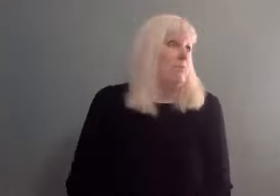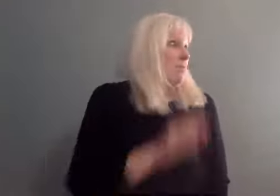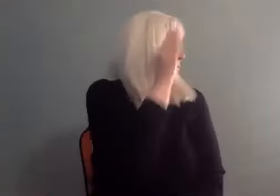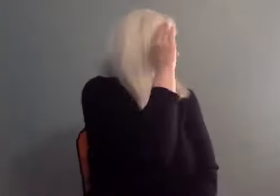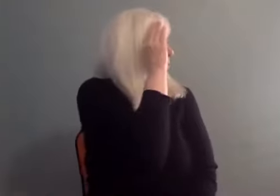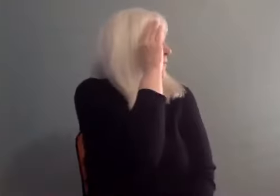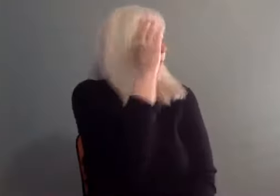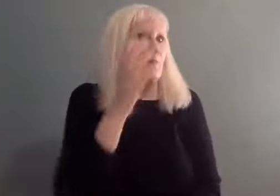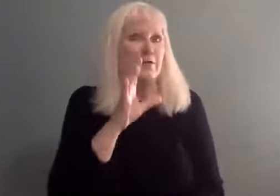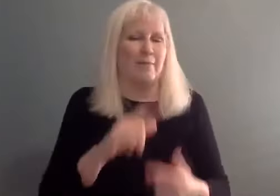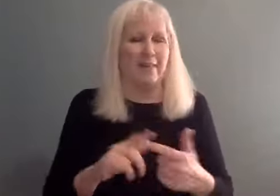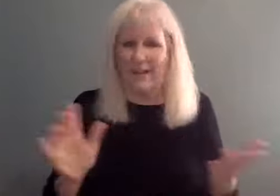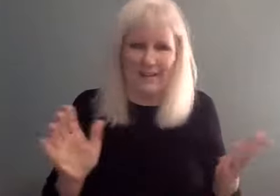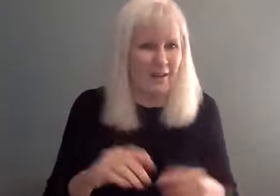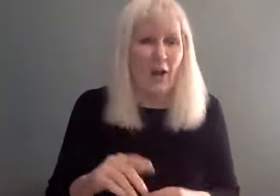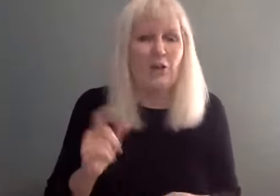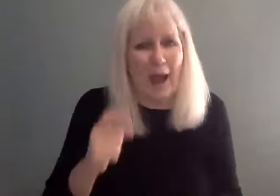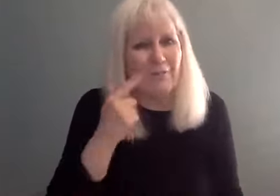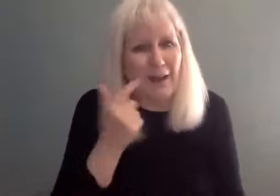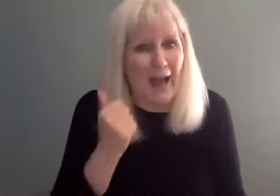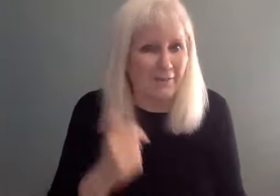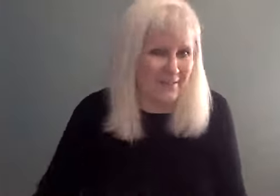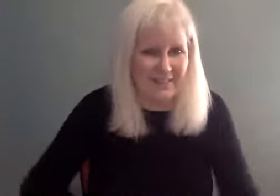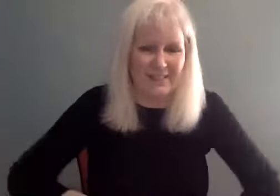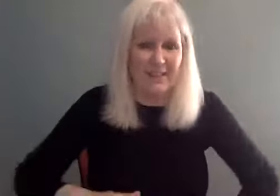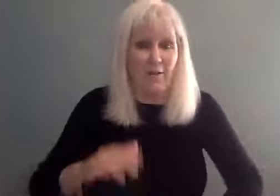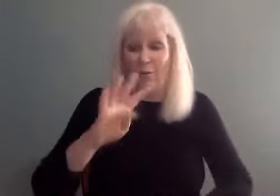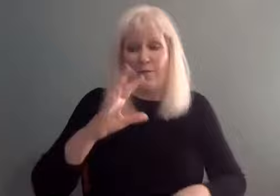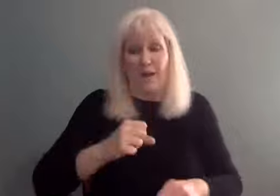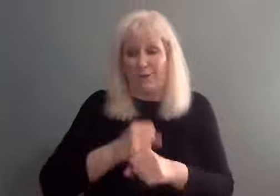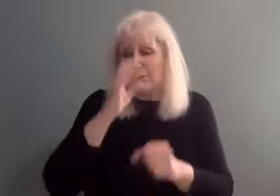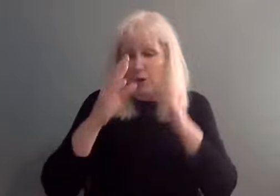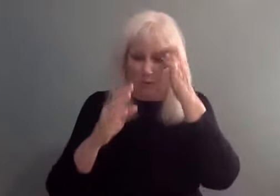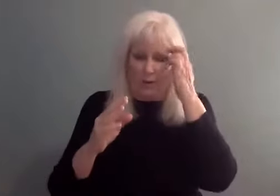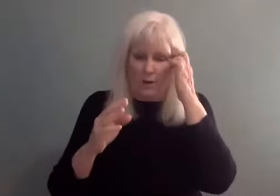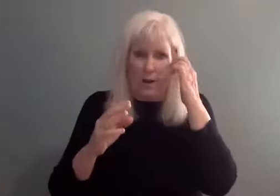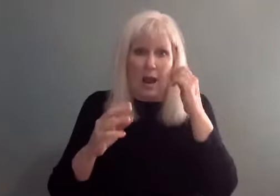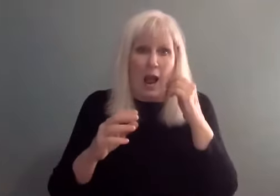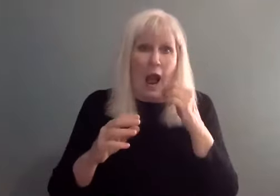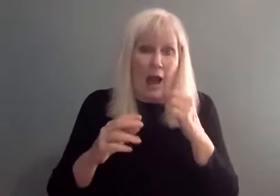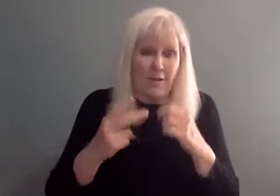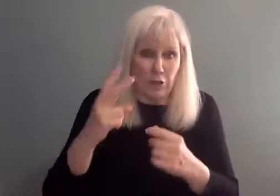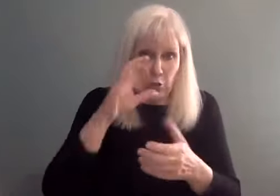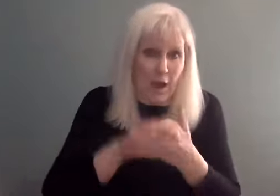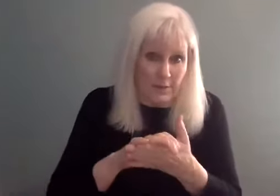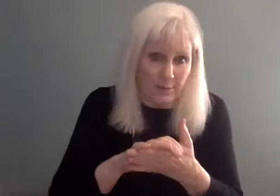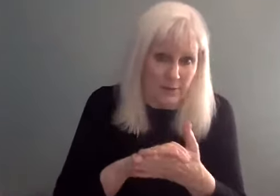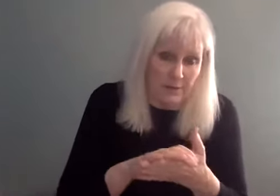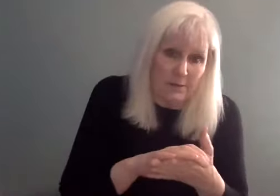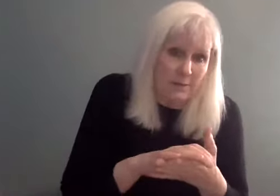So I don't know. You got to have a sense of humor, because in my 45 years of sobriety, I've had 2 men, both husbands. What? I couldn't even keep a